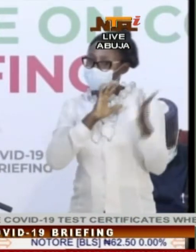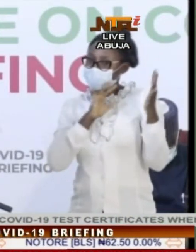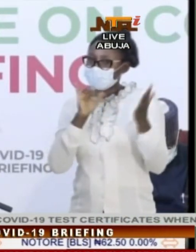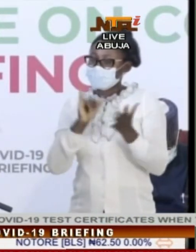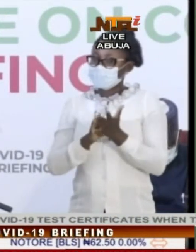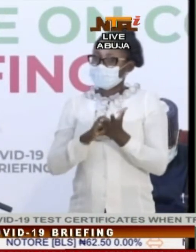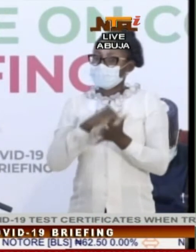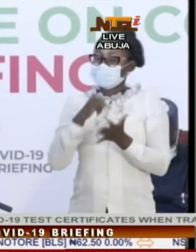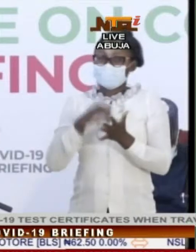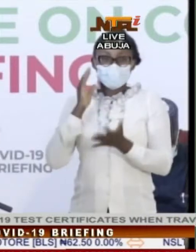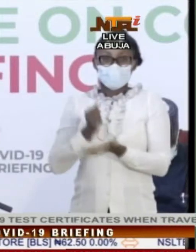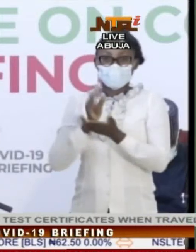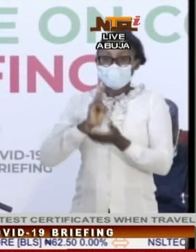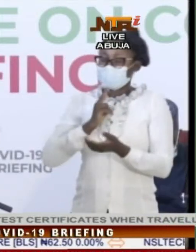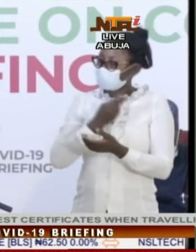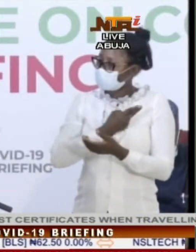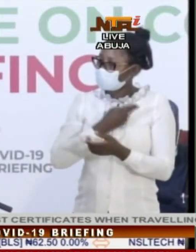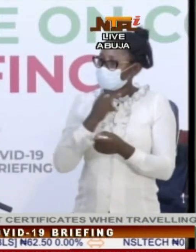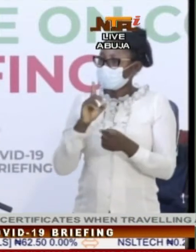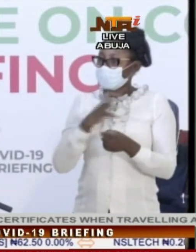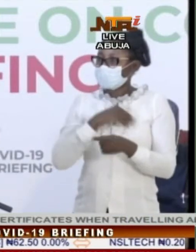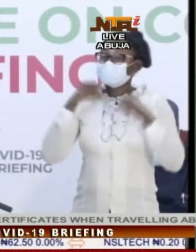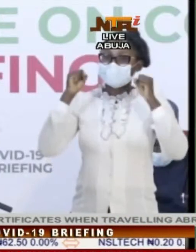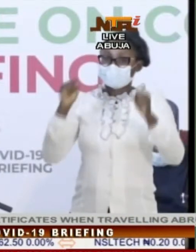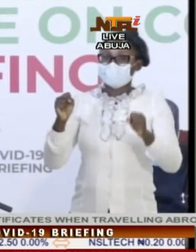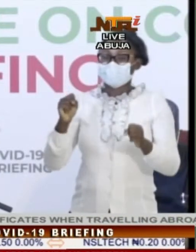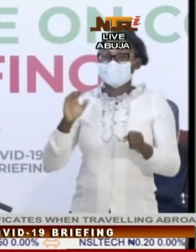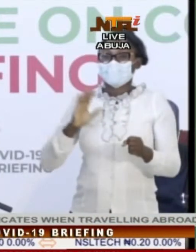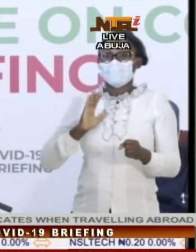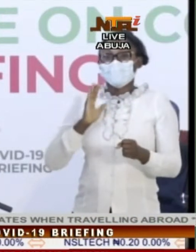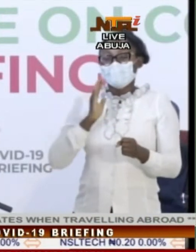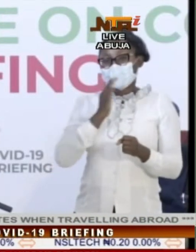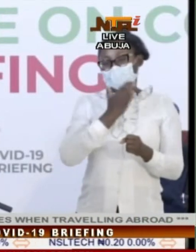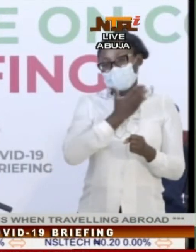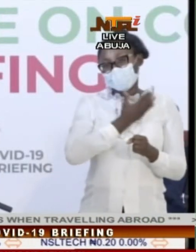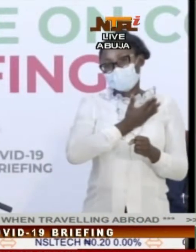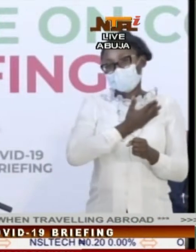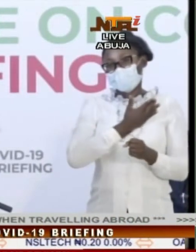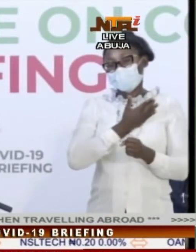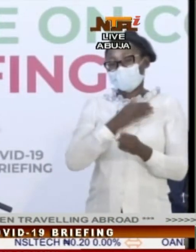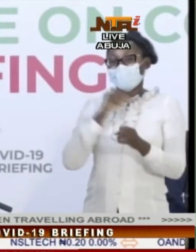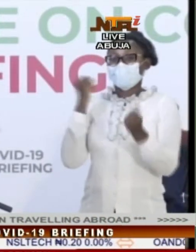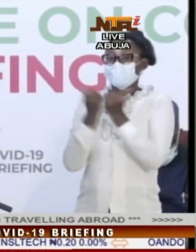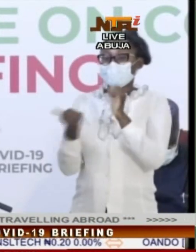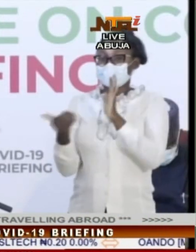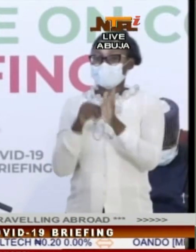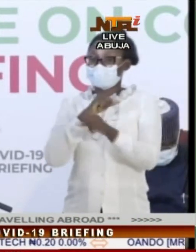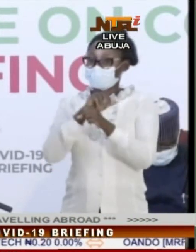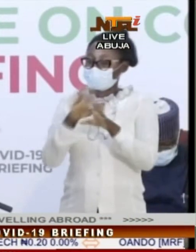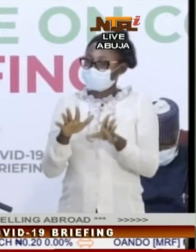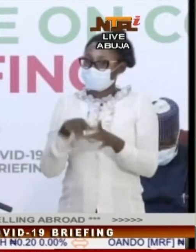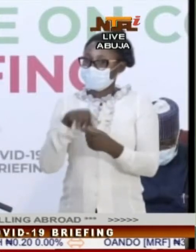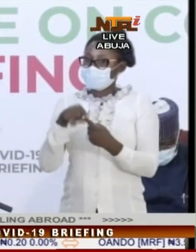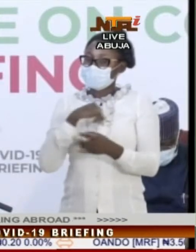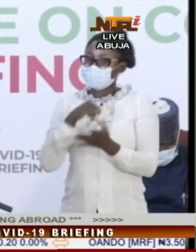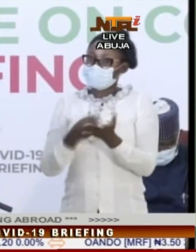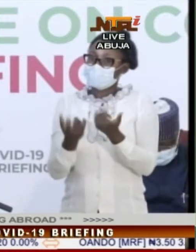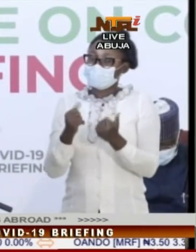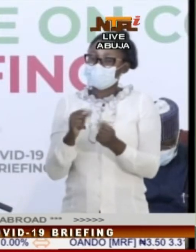us to strengthen the compliance with non-pharmaceutical interventions. When it comes to